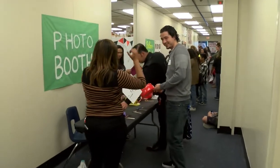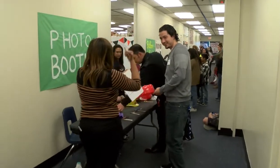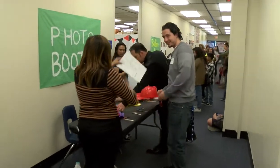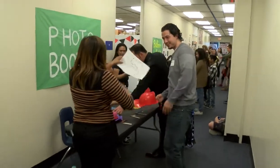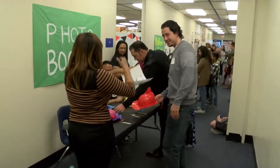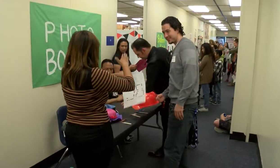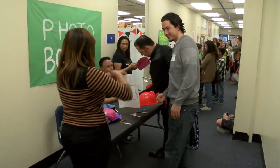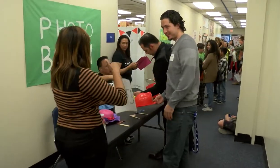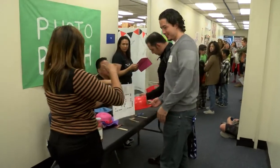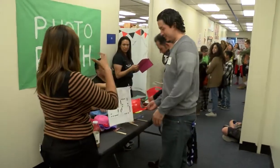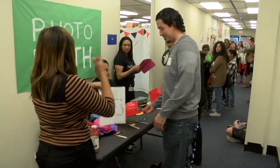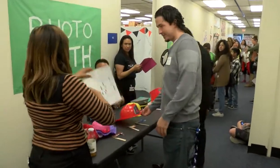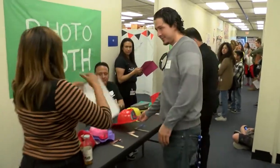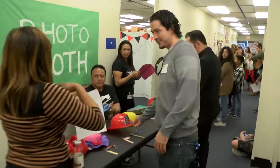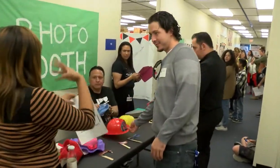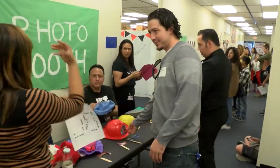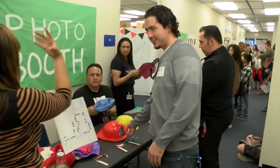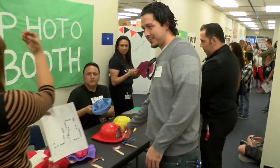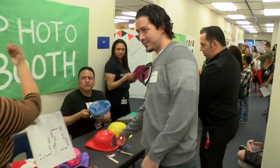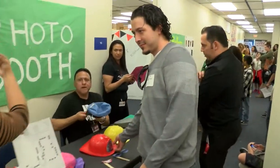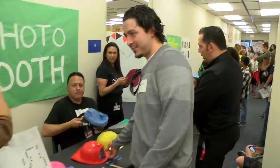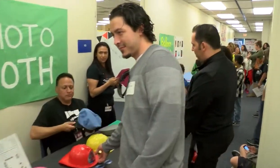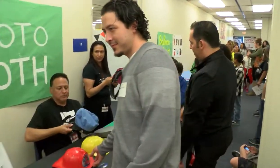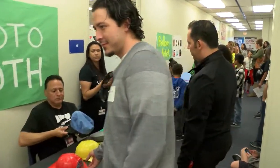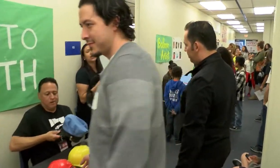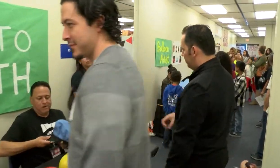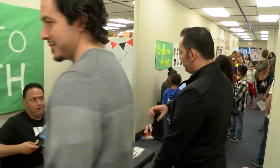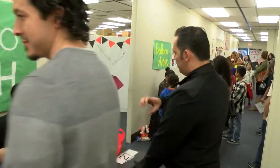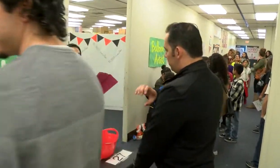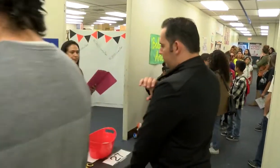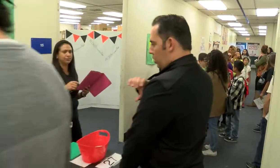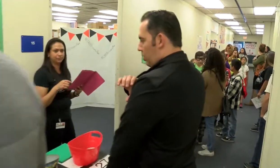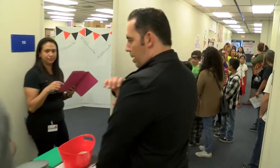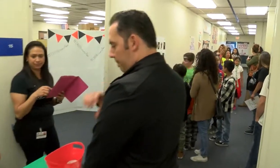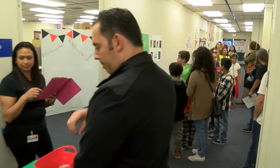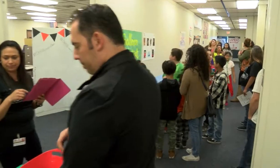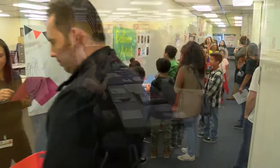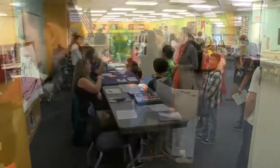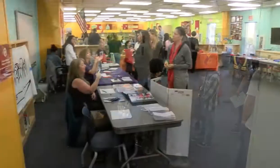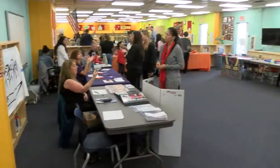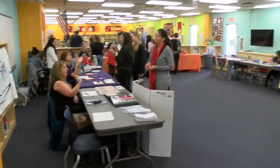universities that serve and support students who are deaf or hard of hearing.